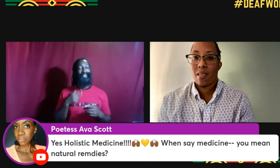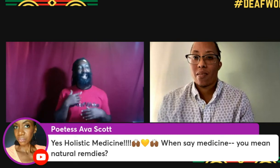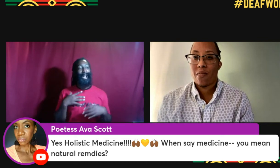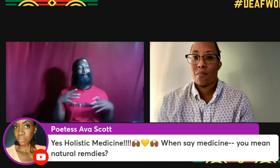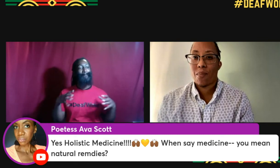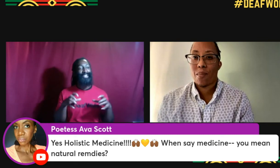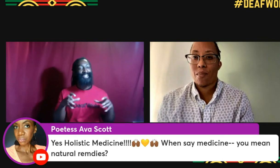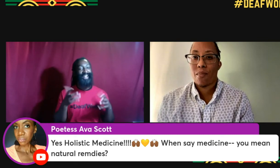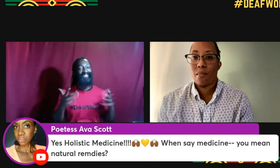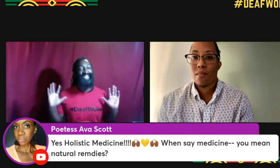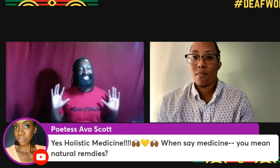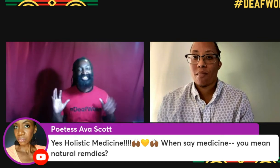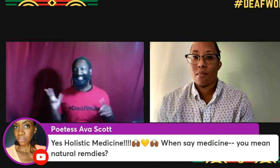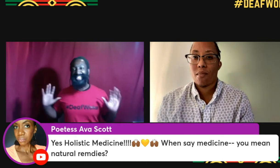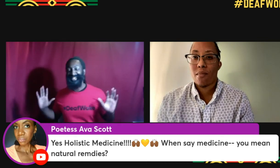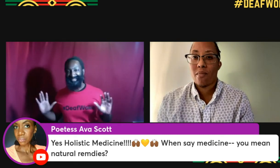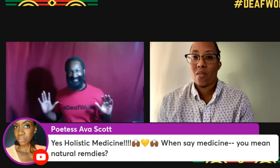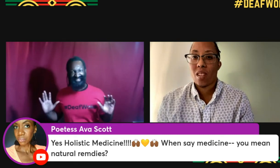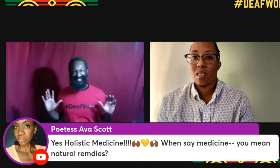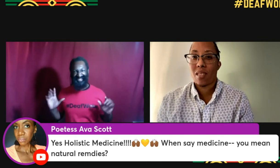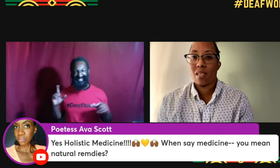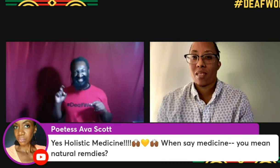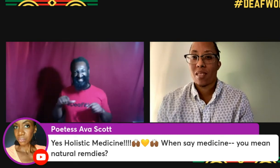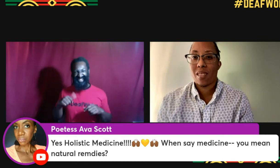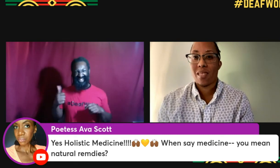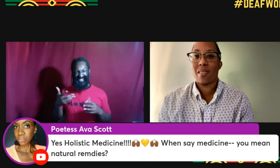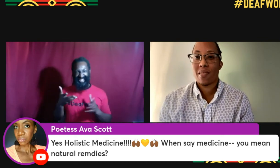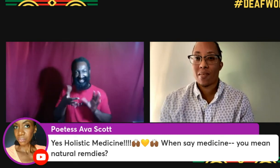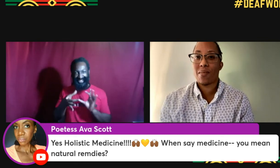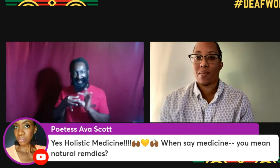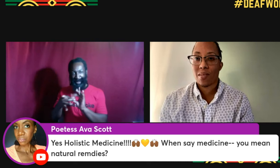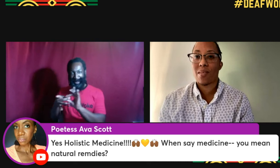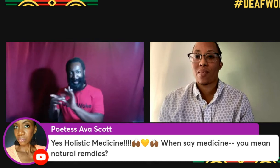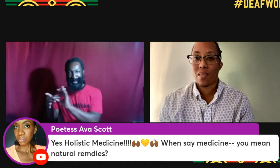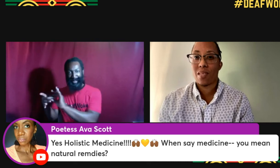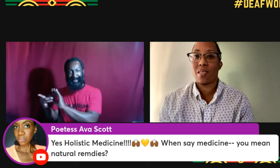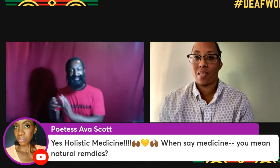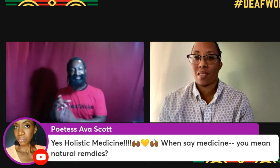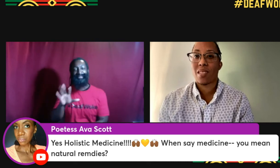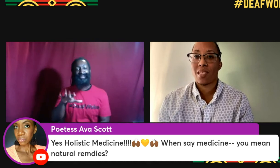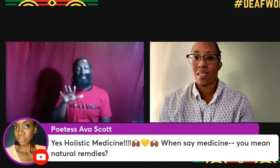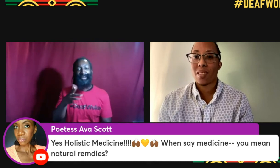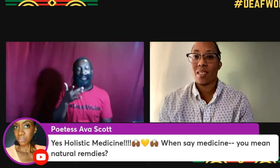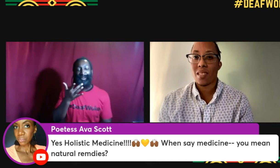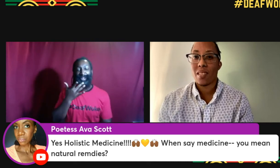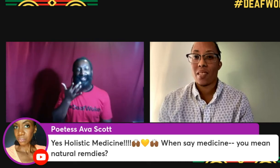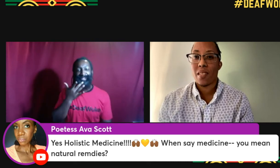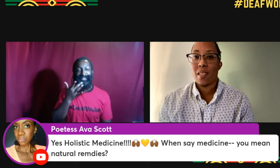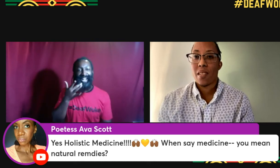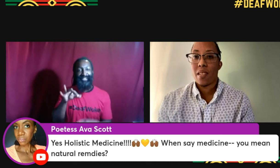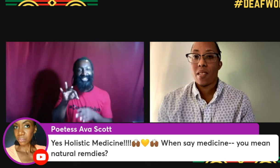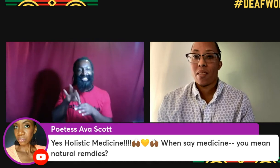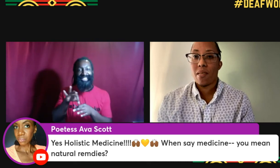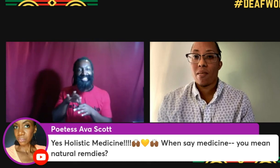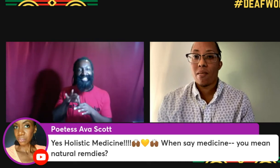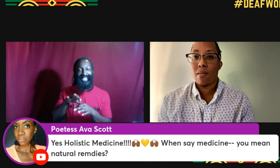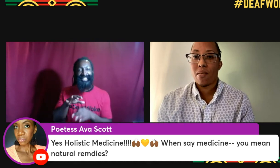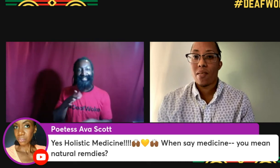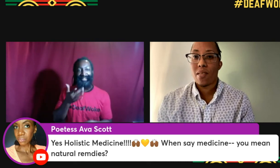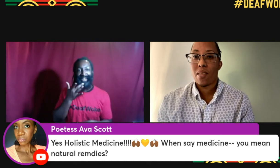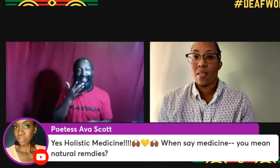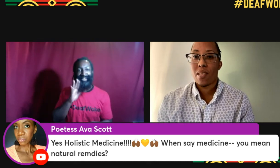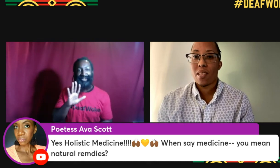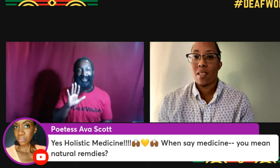herbs. I like that. They just think that it's just massage only. No, there's other correlations to massage and